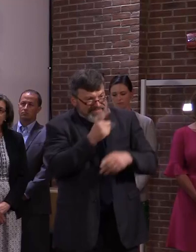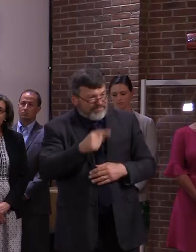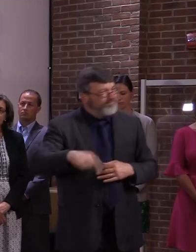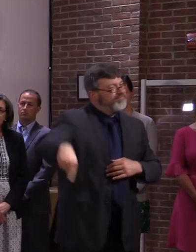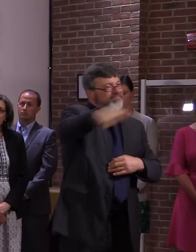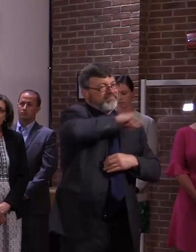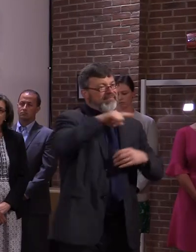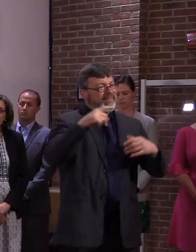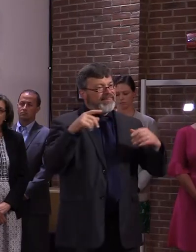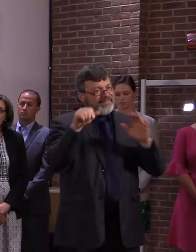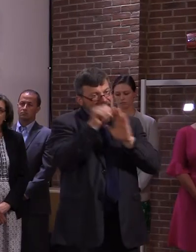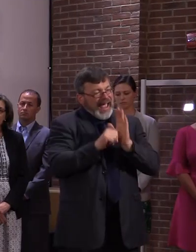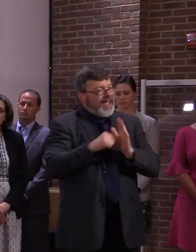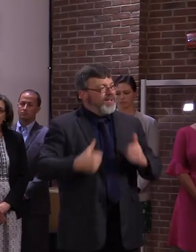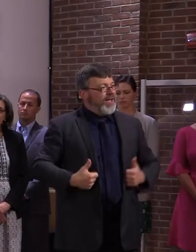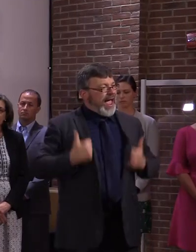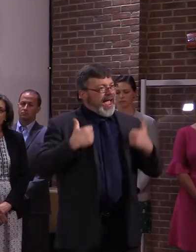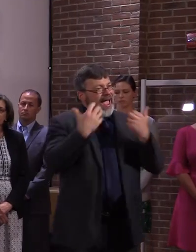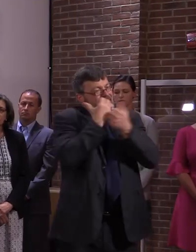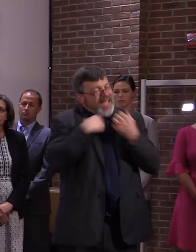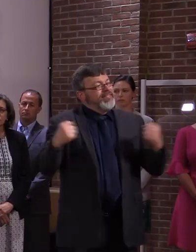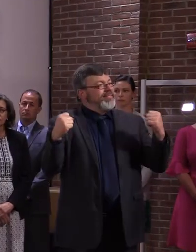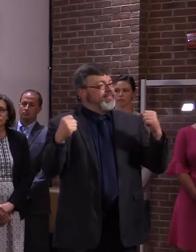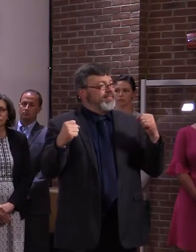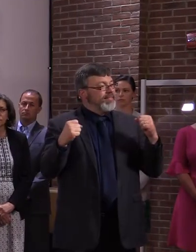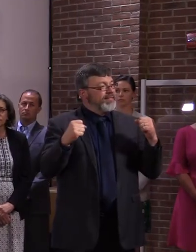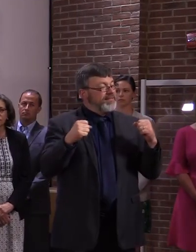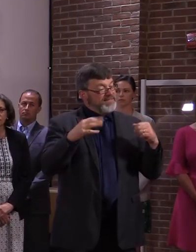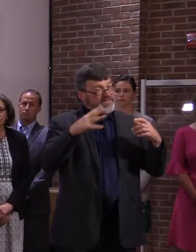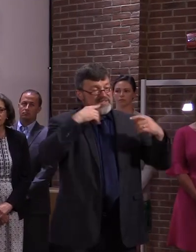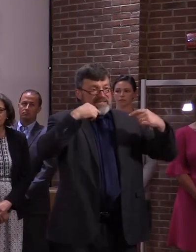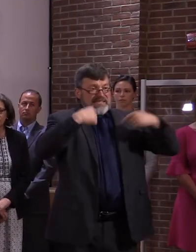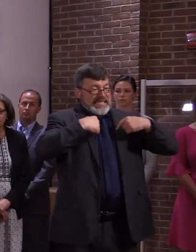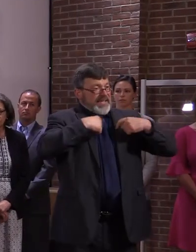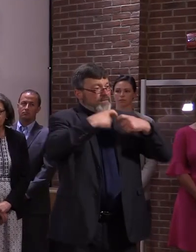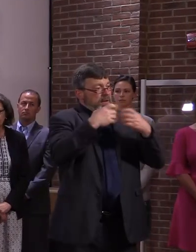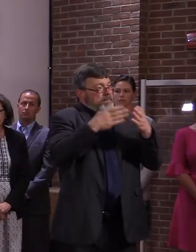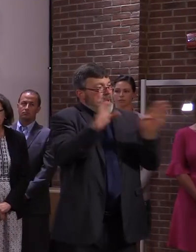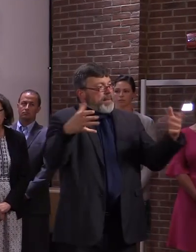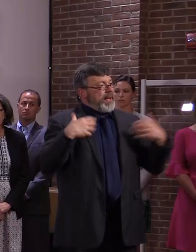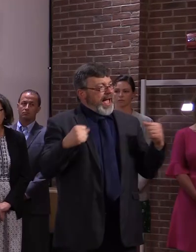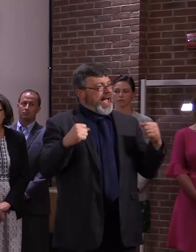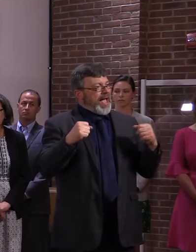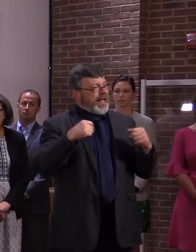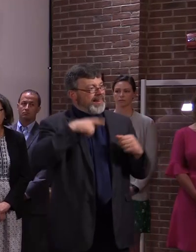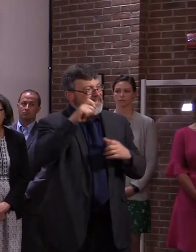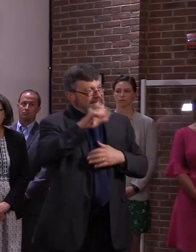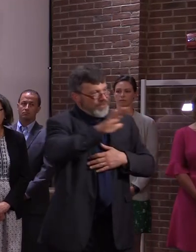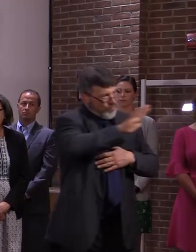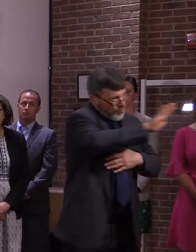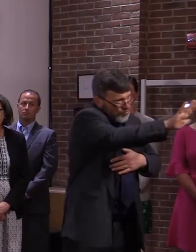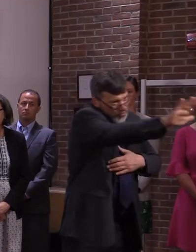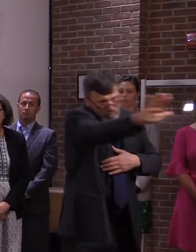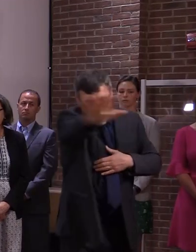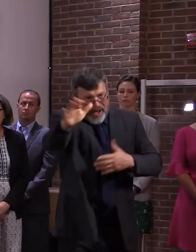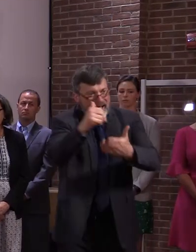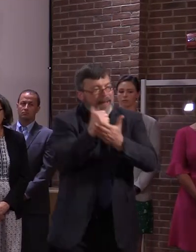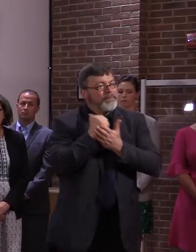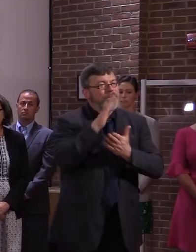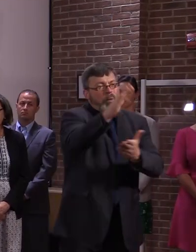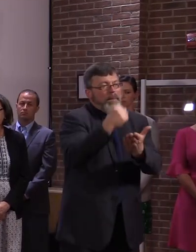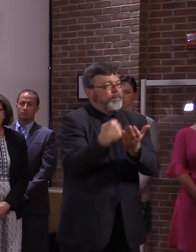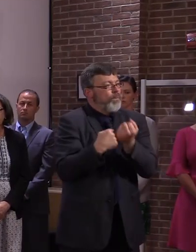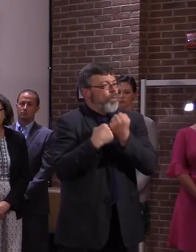So please remember, public health is still here, and we still need you, my fellow Vermonters, to